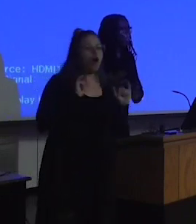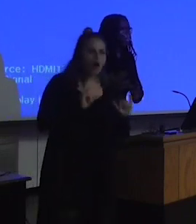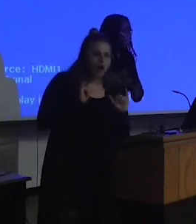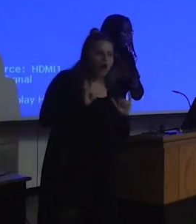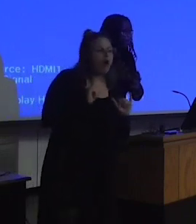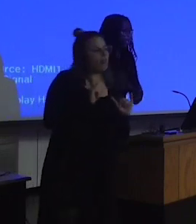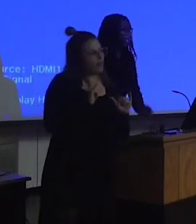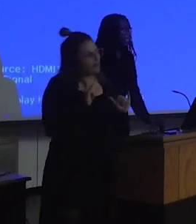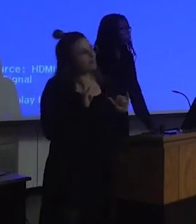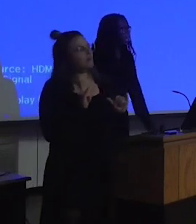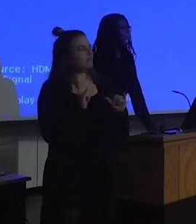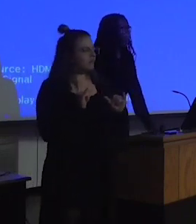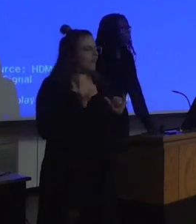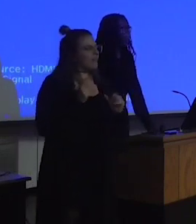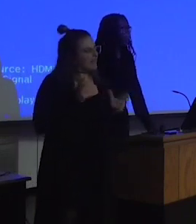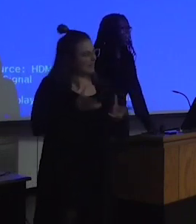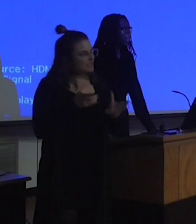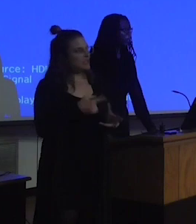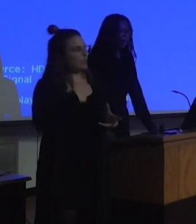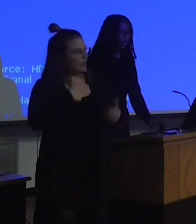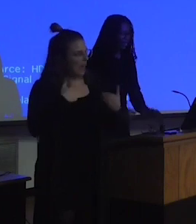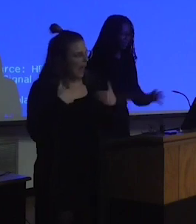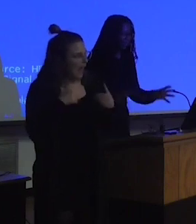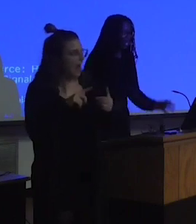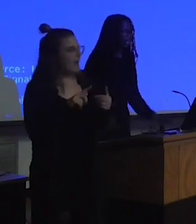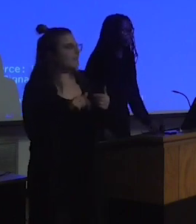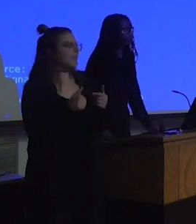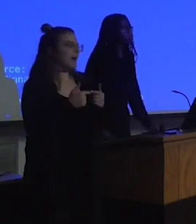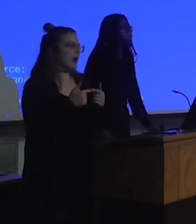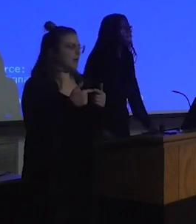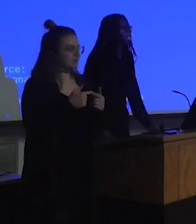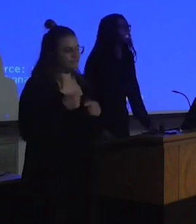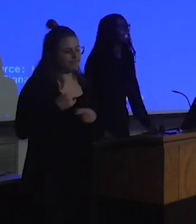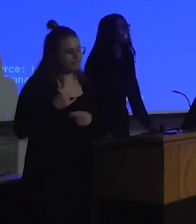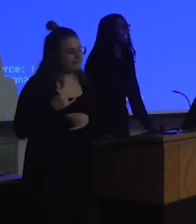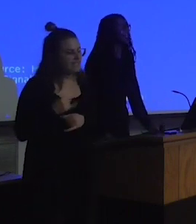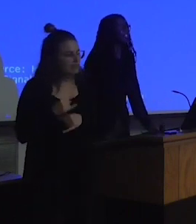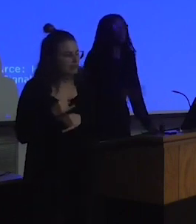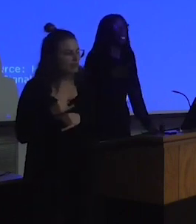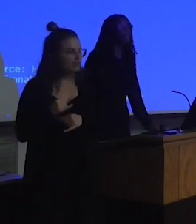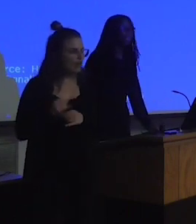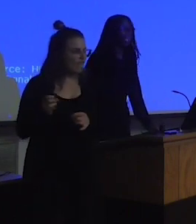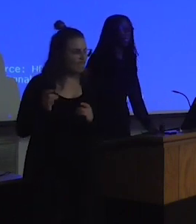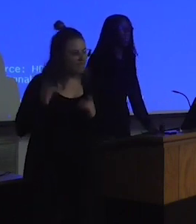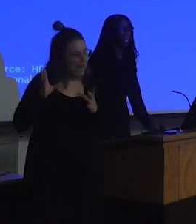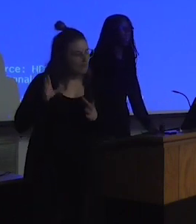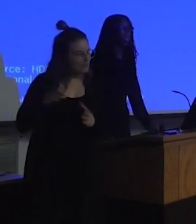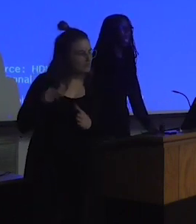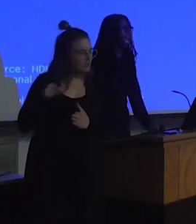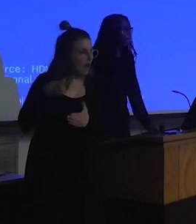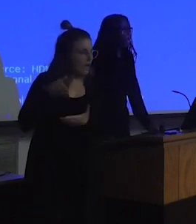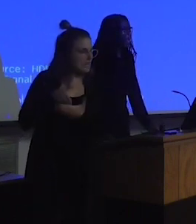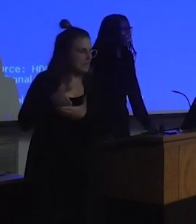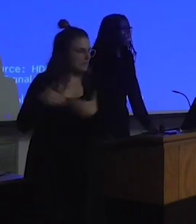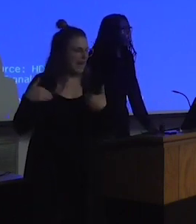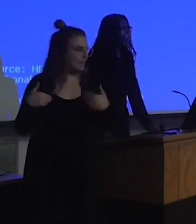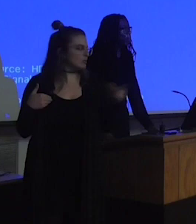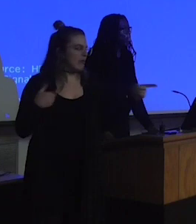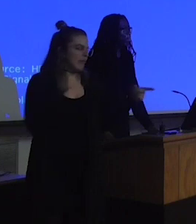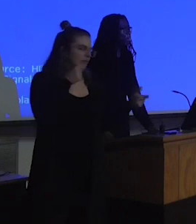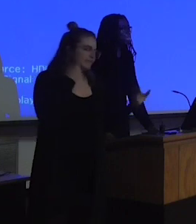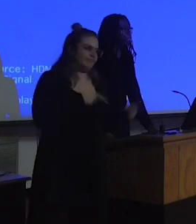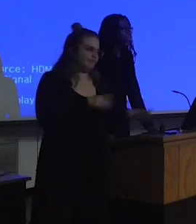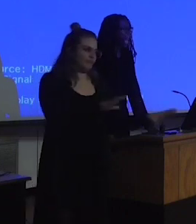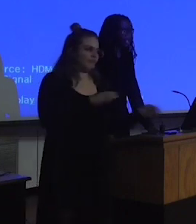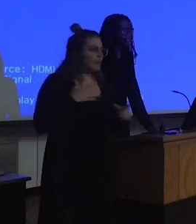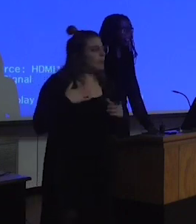other, like, conversations that we have about institutional violence against animals do not resonate with them. And yeah, you know,